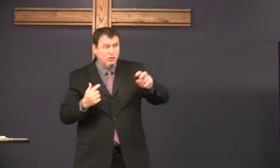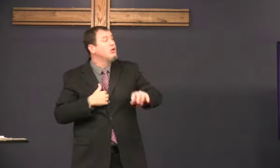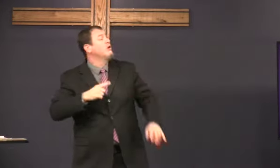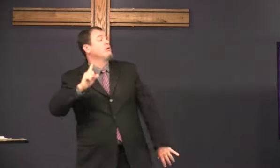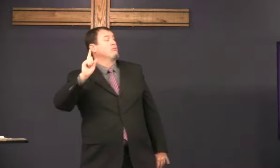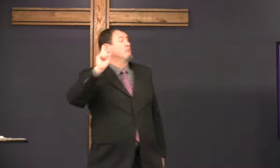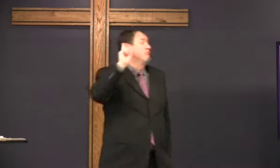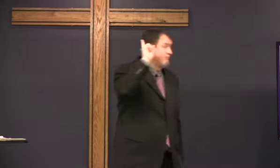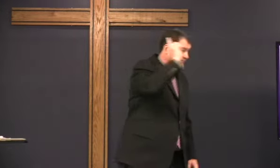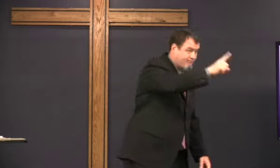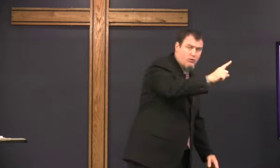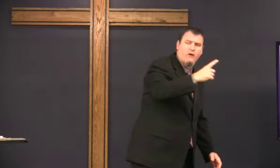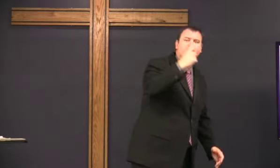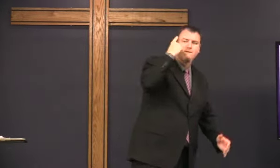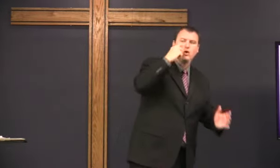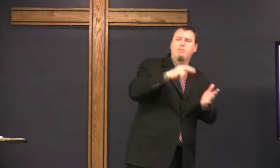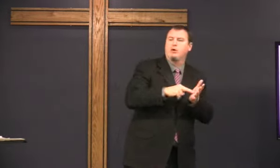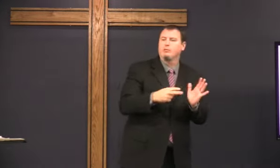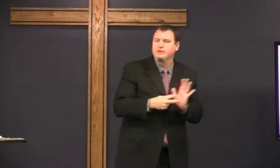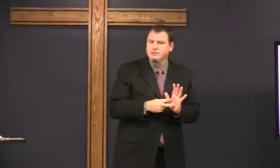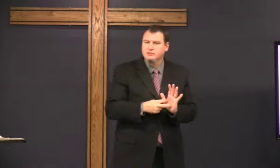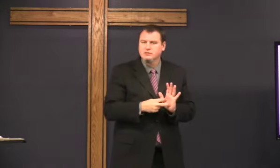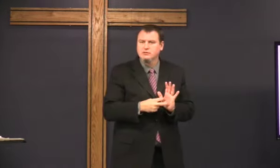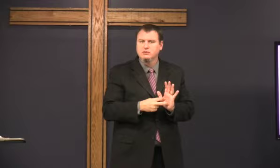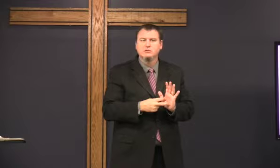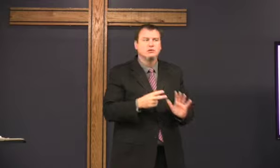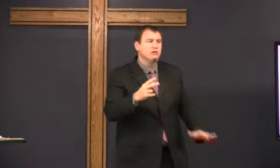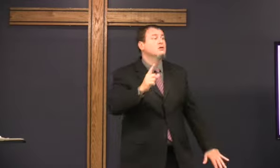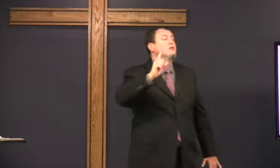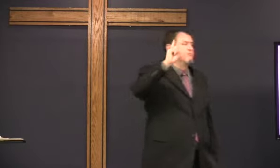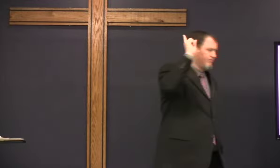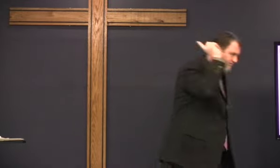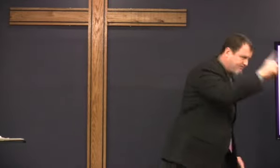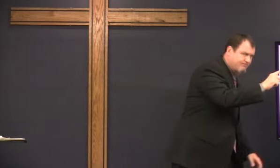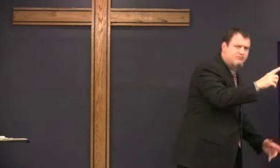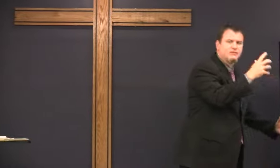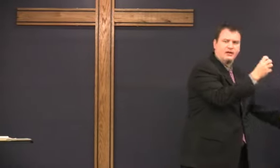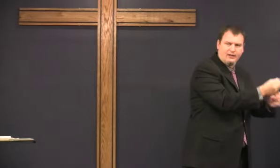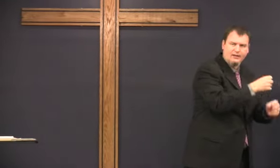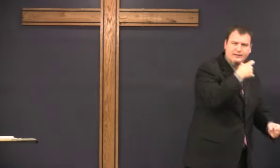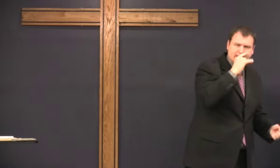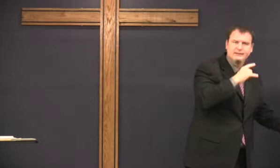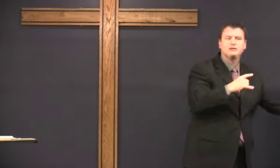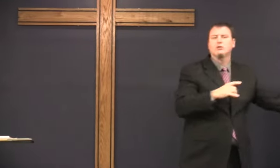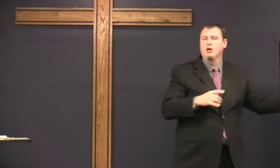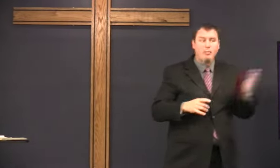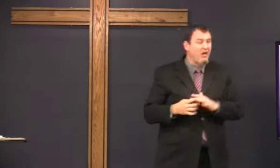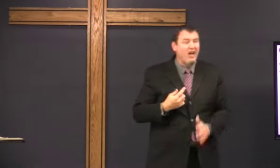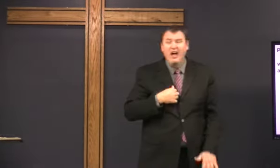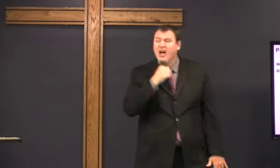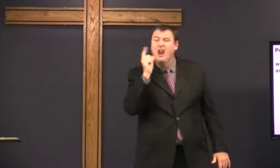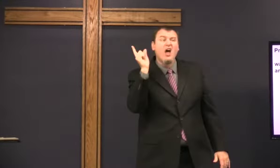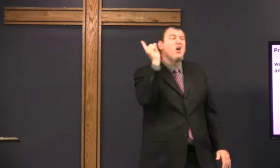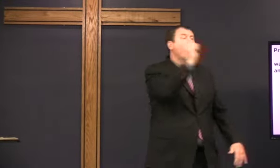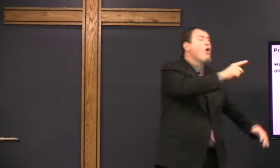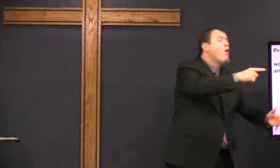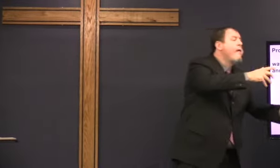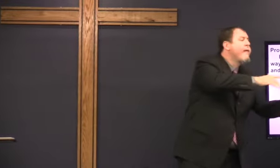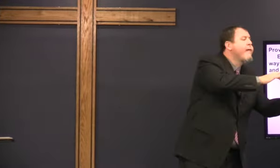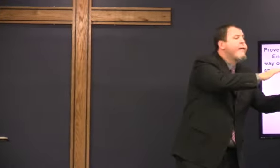So on my bus, I would go there for a purpose. I would go there to get the kids and come back. I